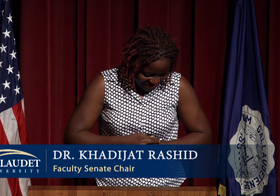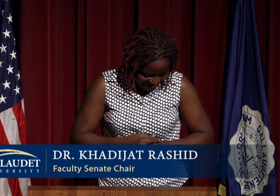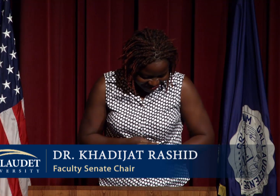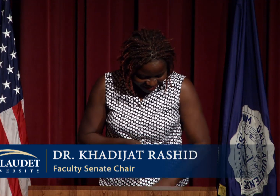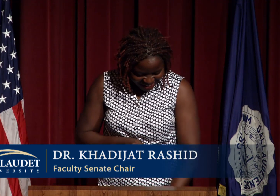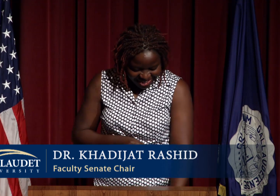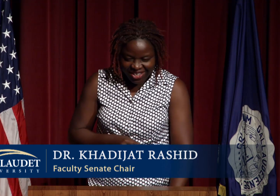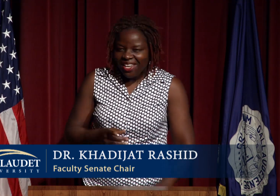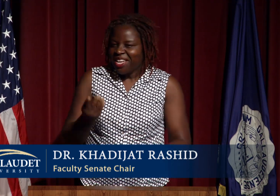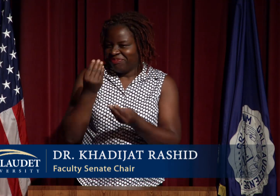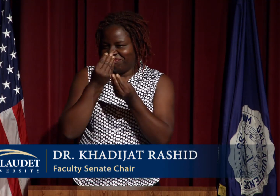stage.